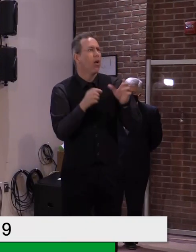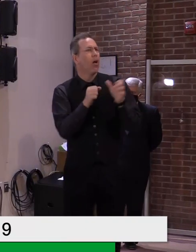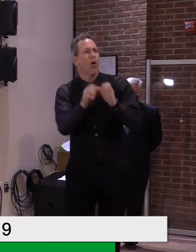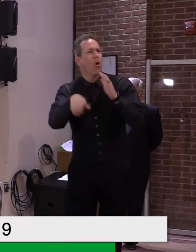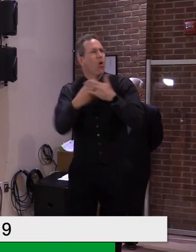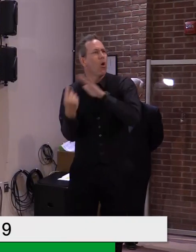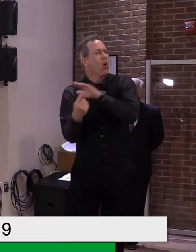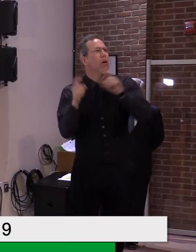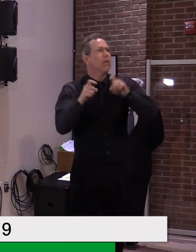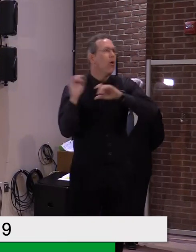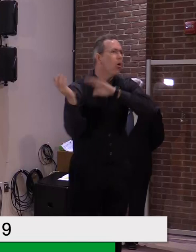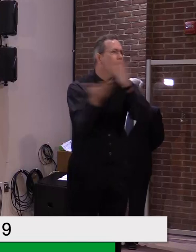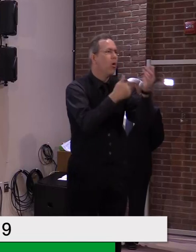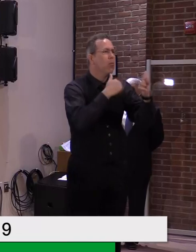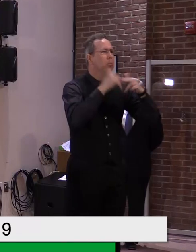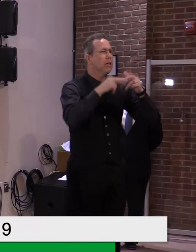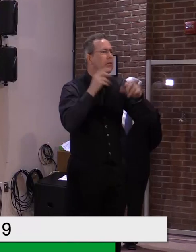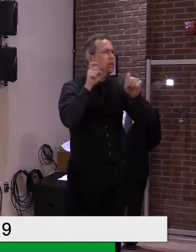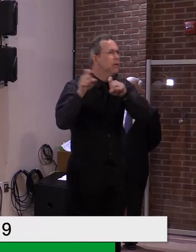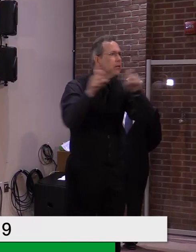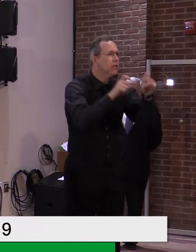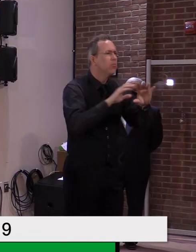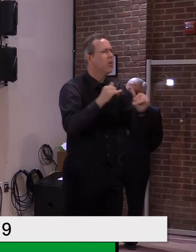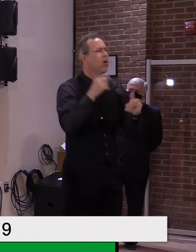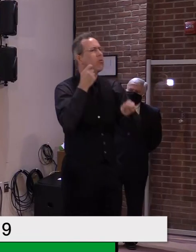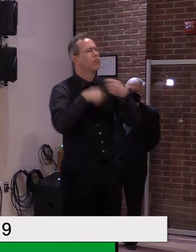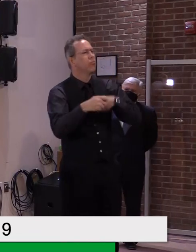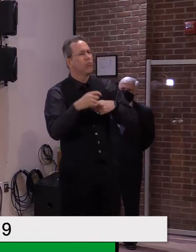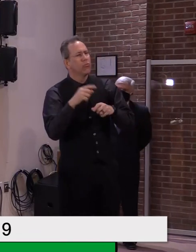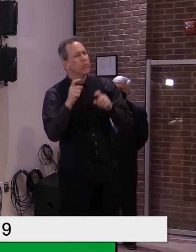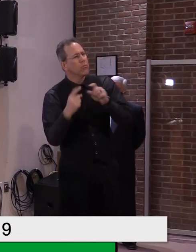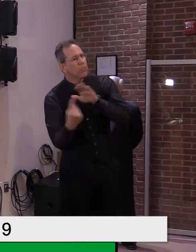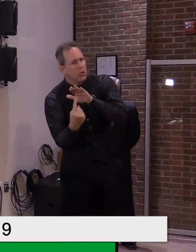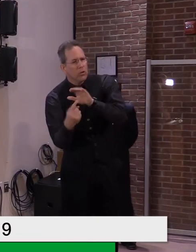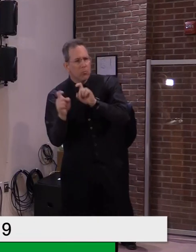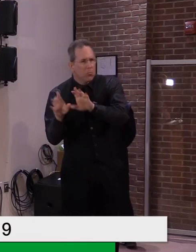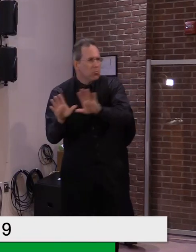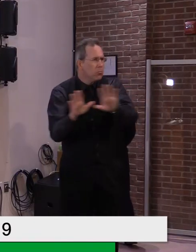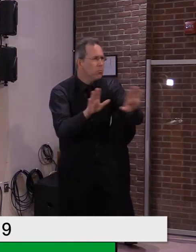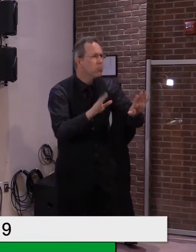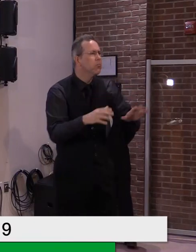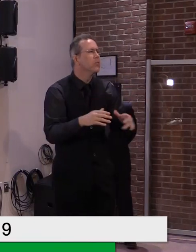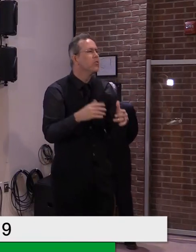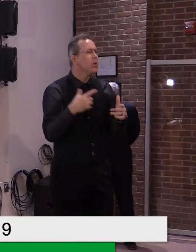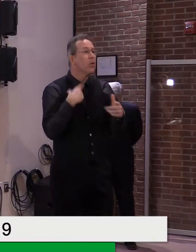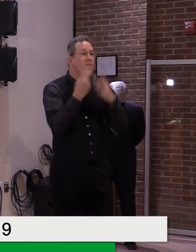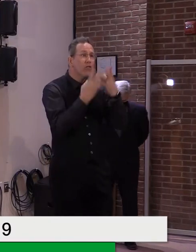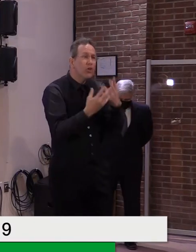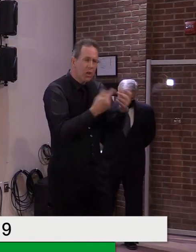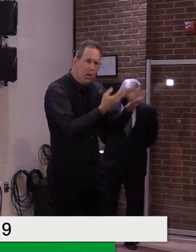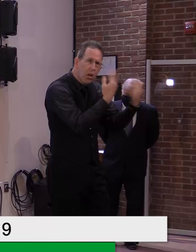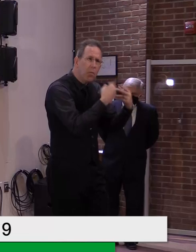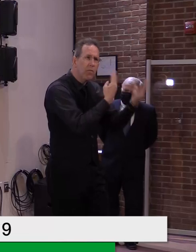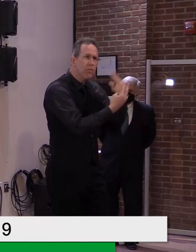people can enjoy, like visitation, et cetera. So